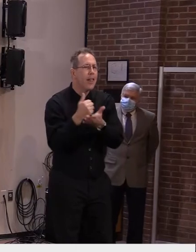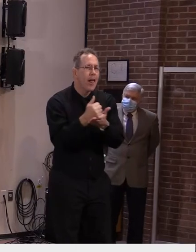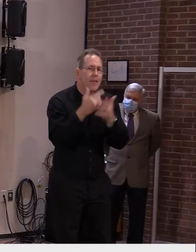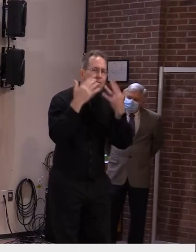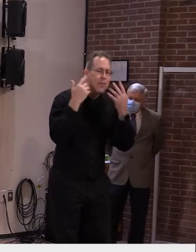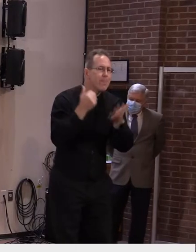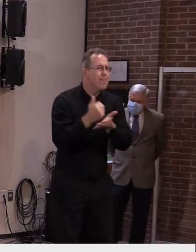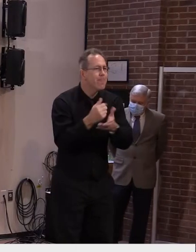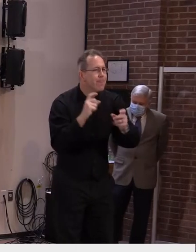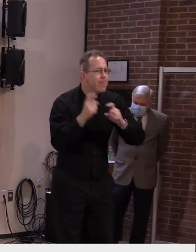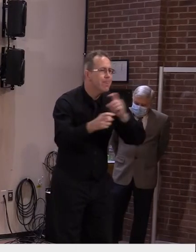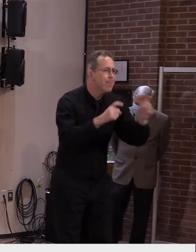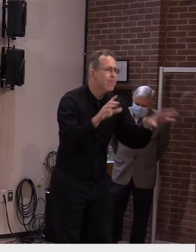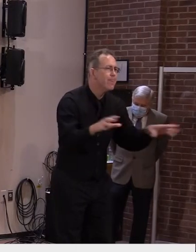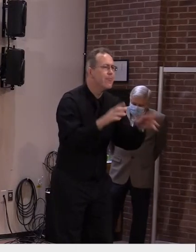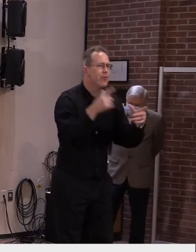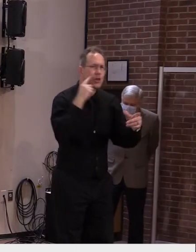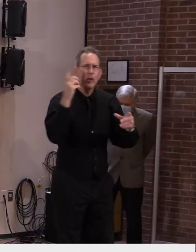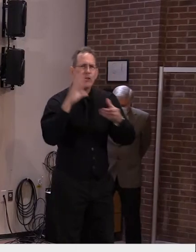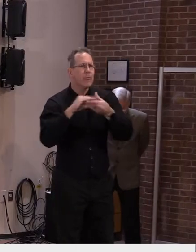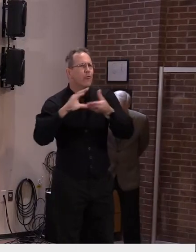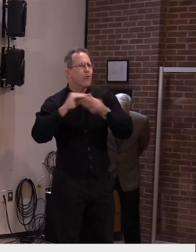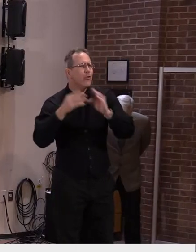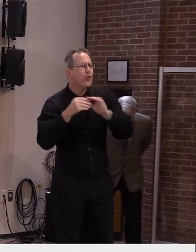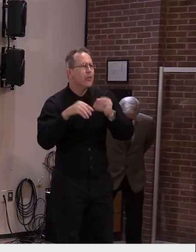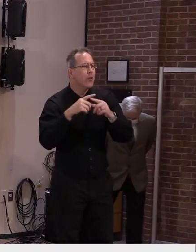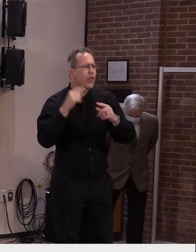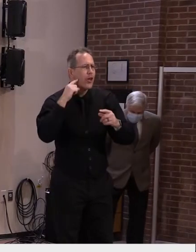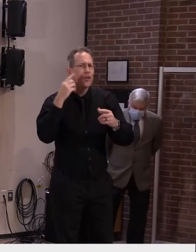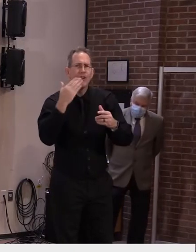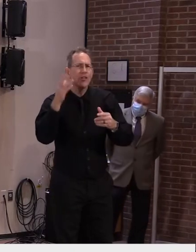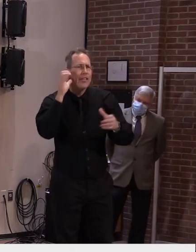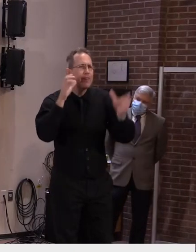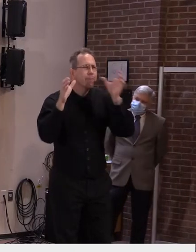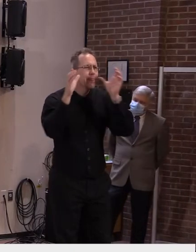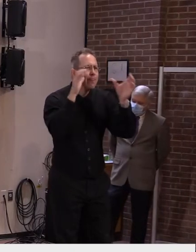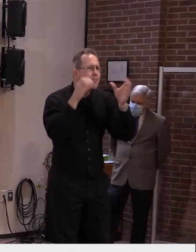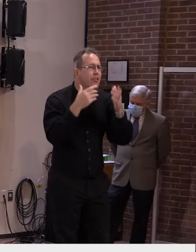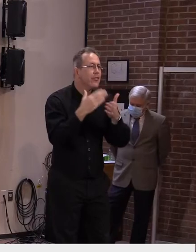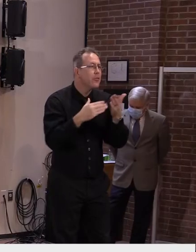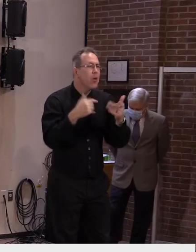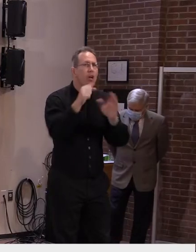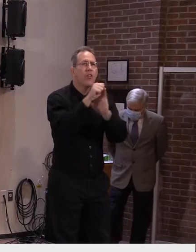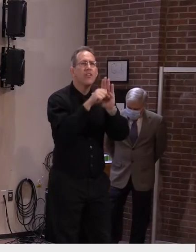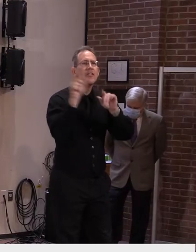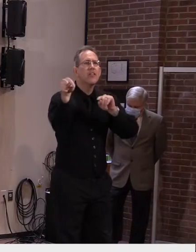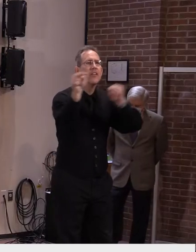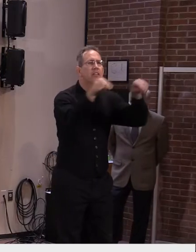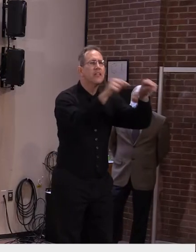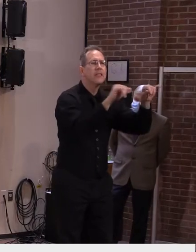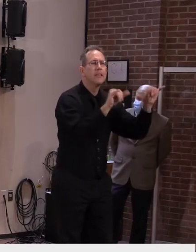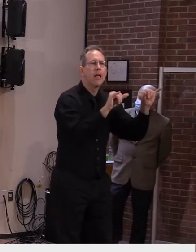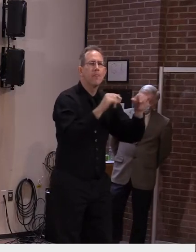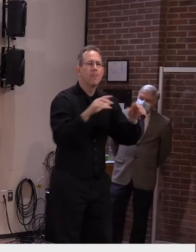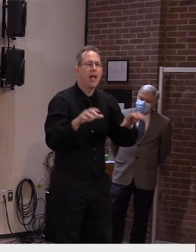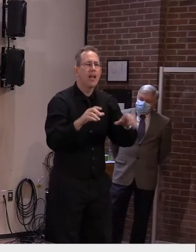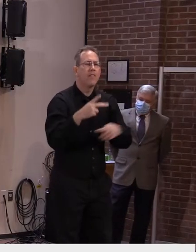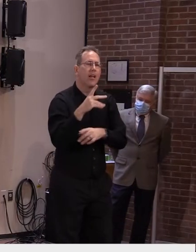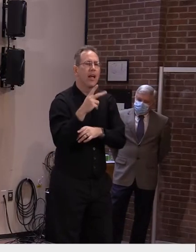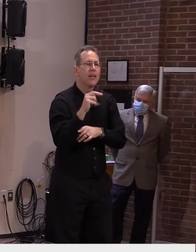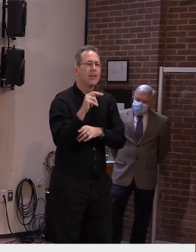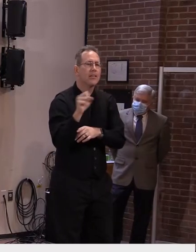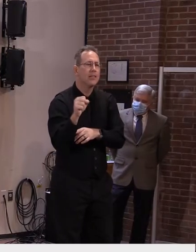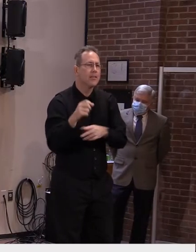need, there are a lot of good things happening in our state and across the country, but they don't get reported on and they don't